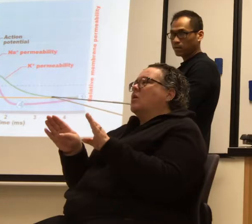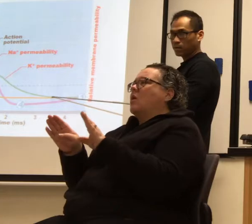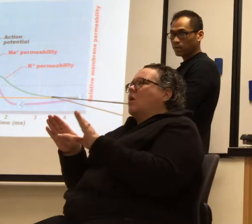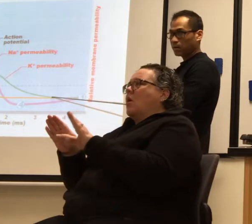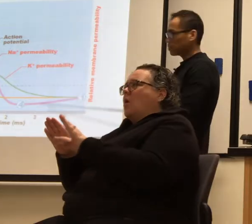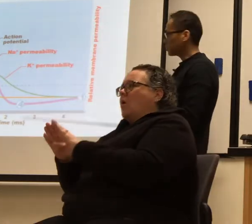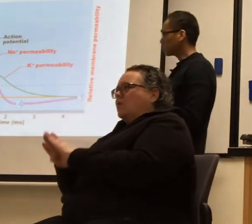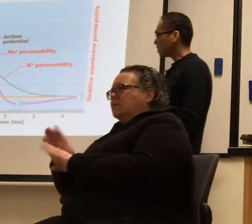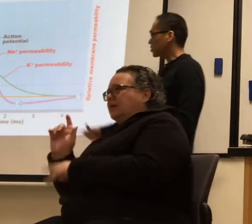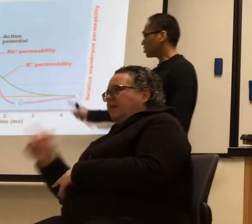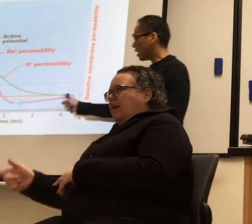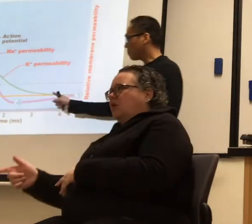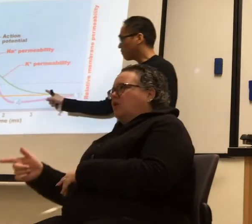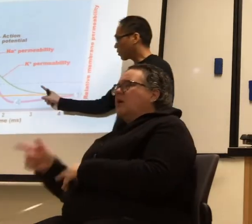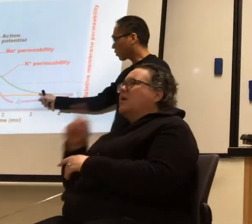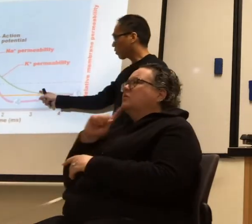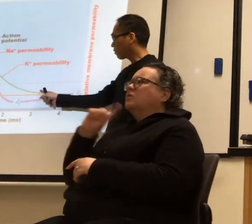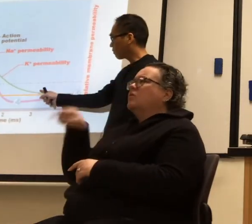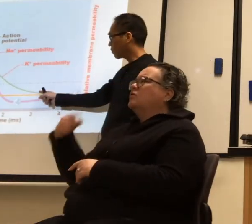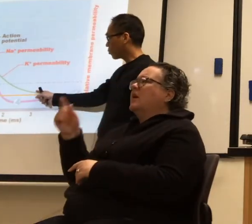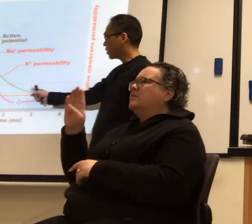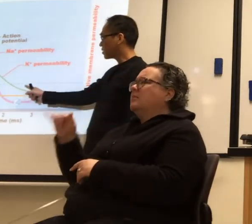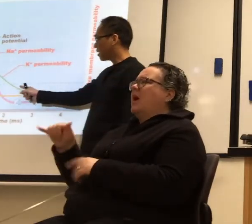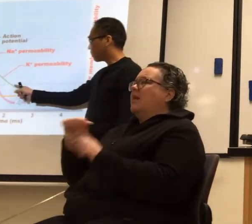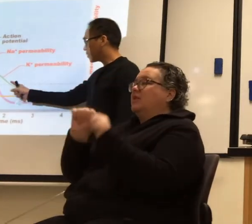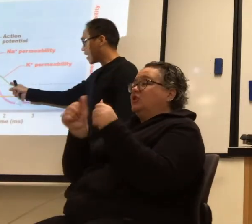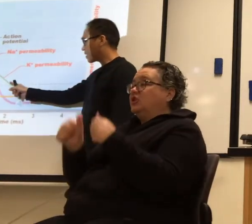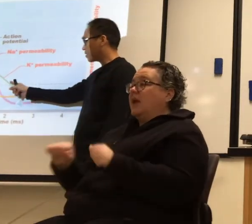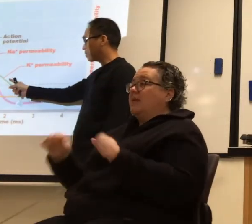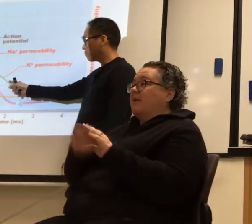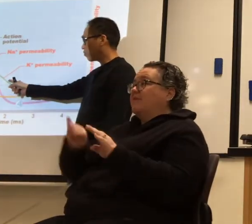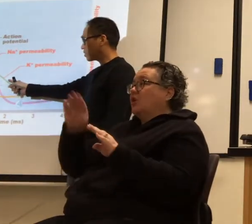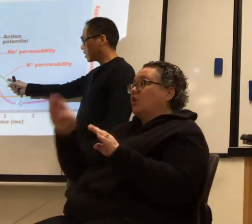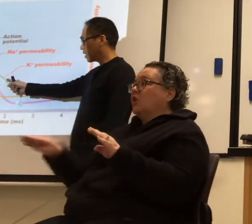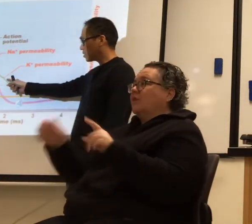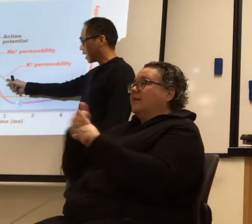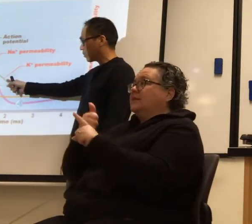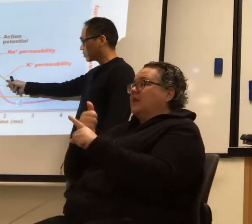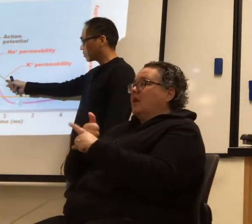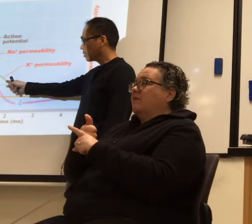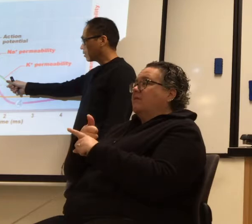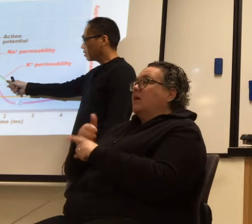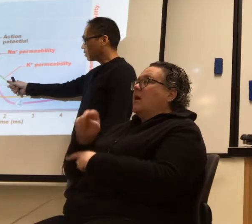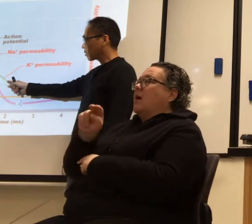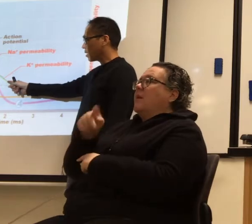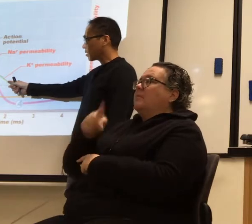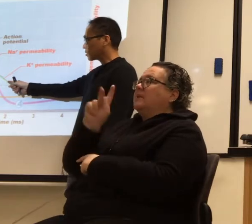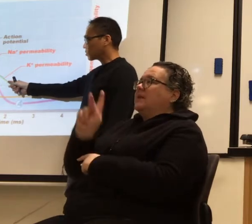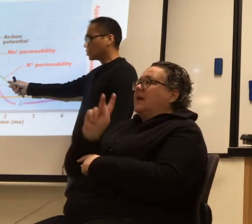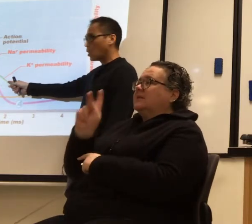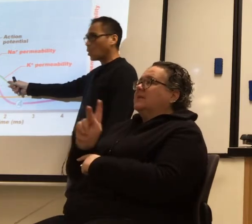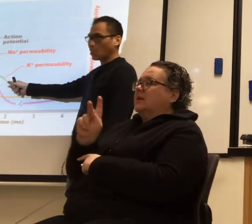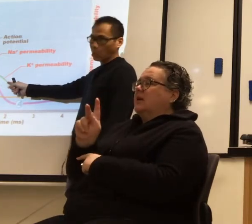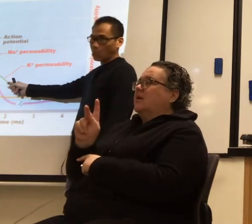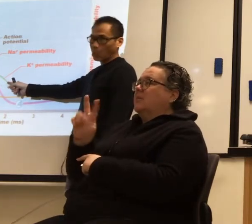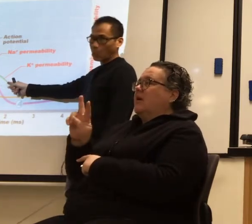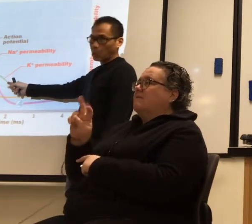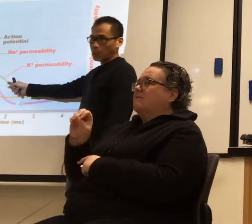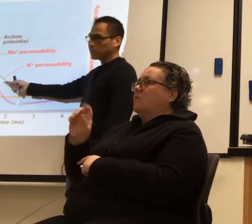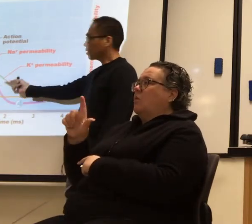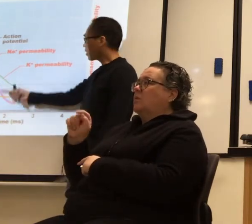later. So just by the shape of the curve, we say potassium voltage-gated channels, the kinetics are